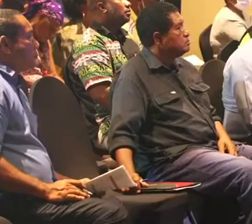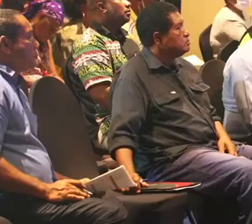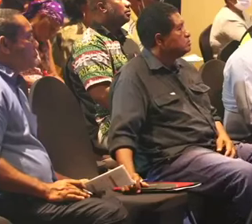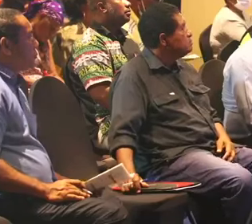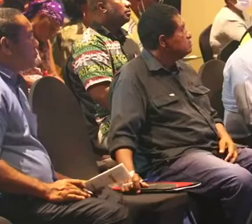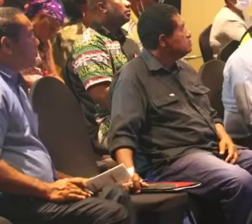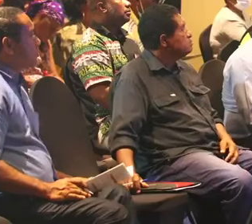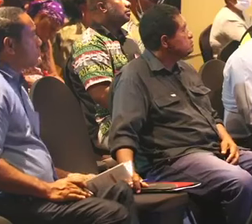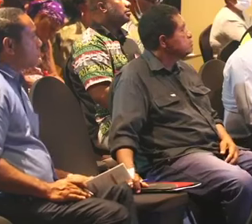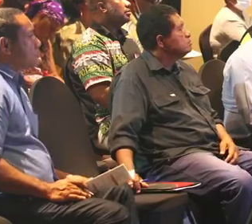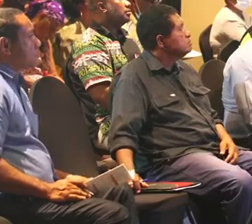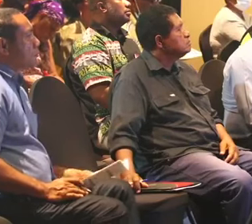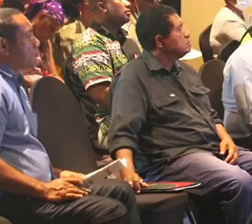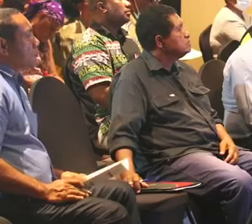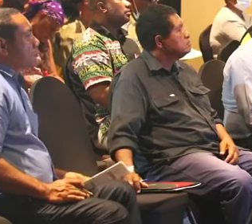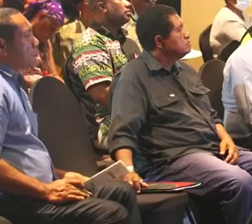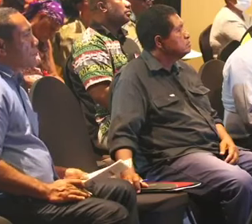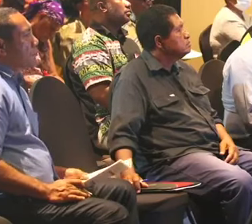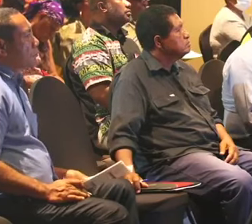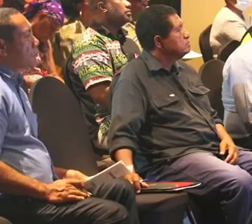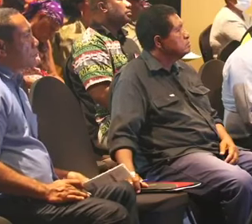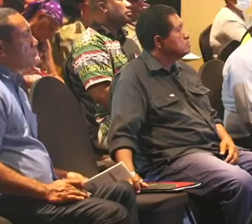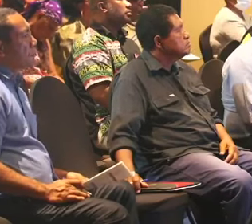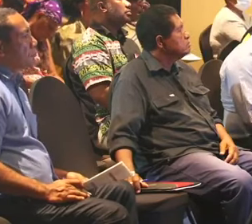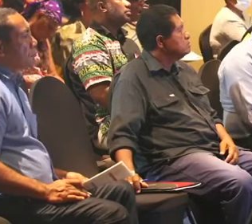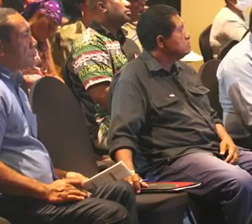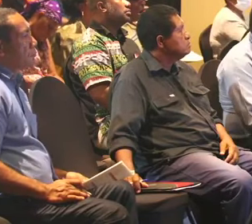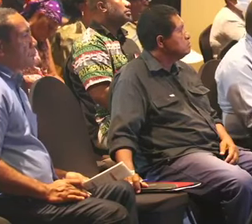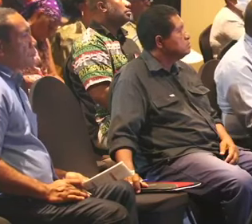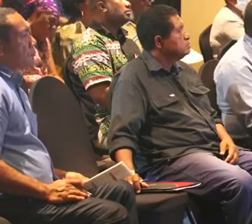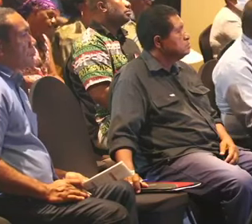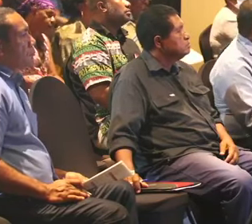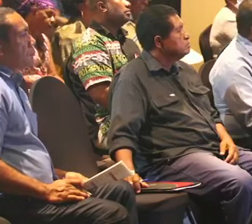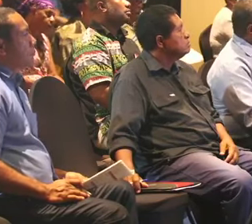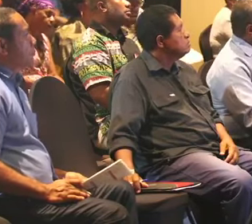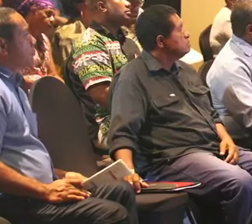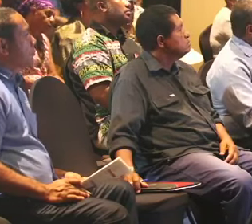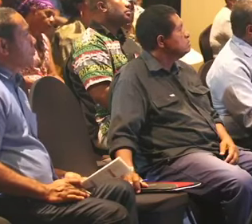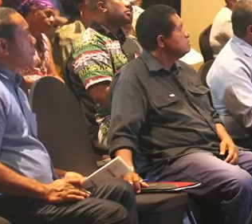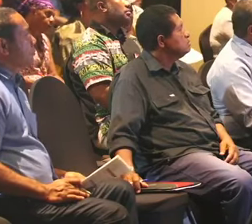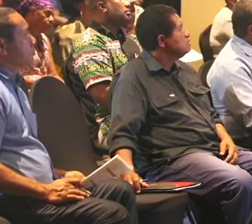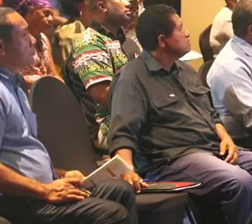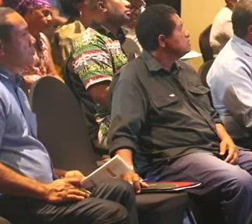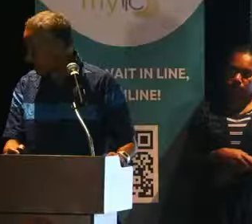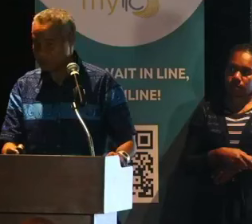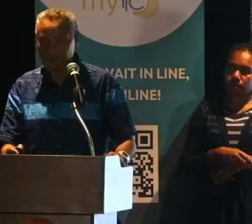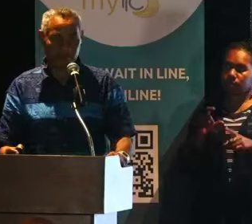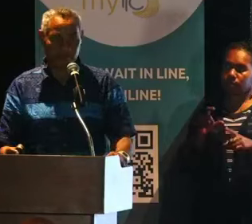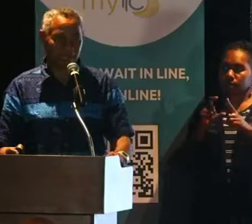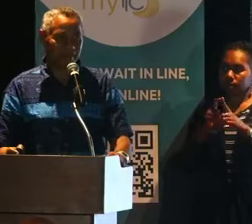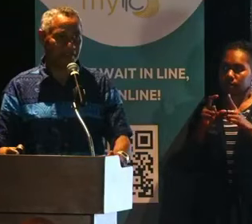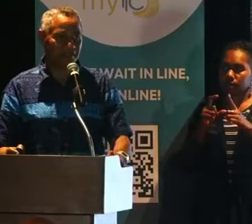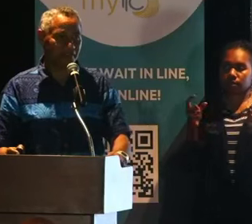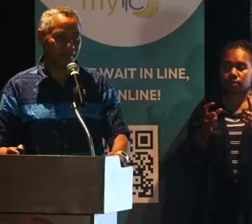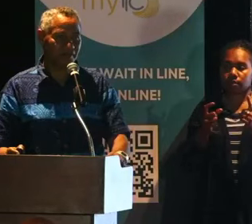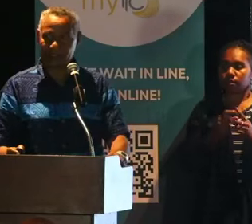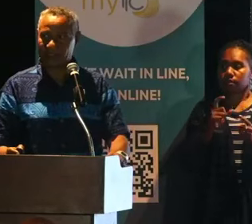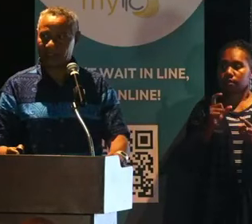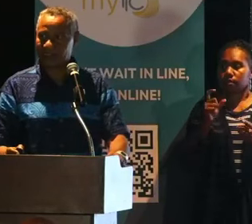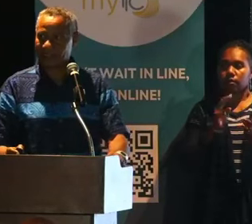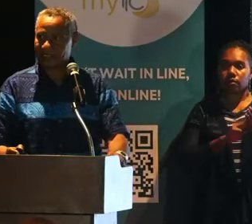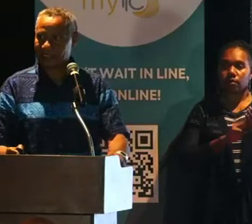I'm on behalf of Department of Commerce and Industry. I just want to say thank you. Inviting us from IRC